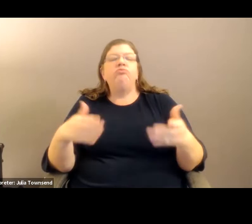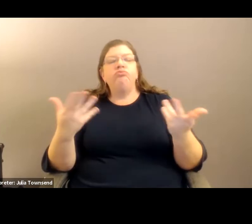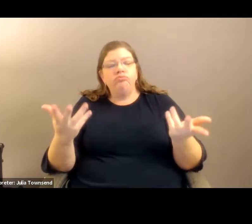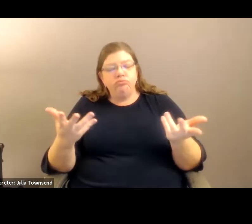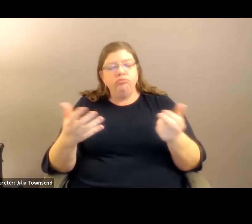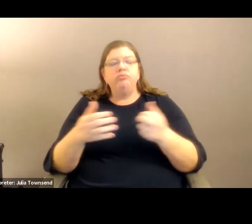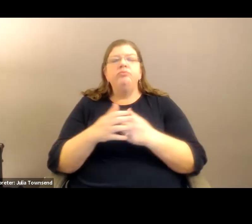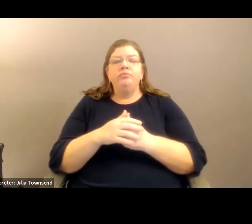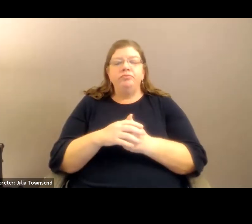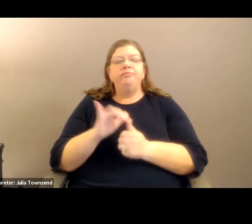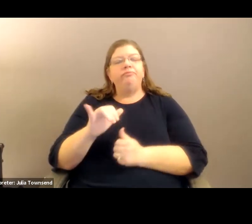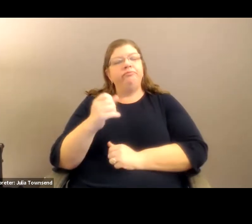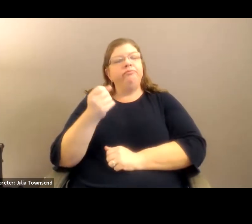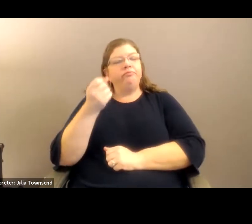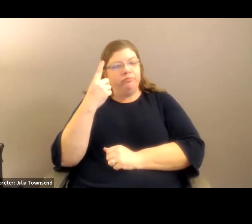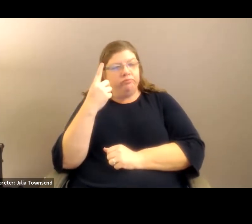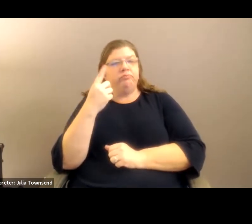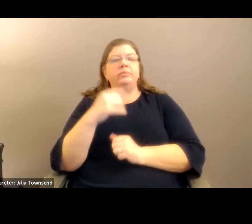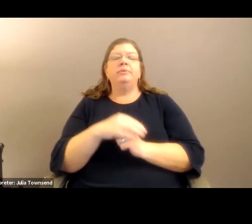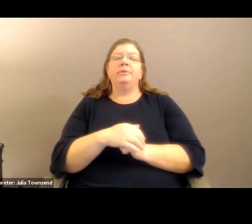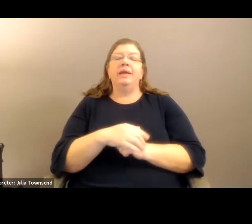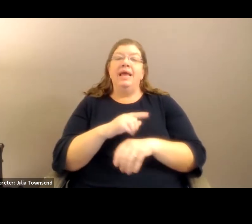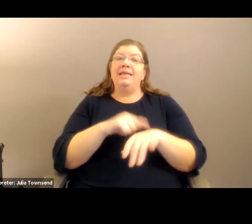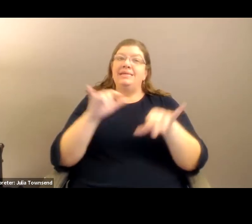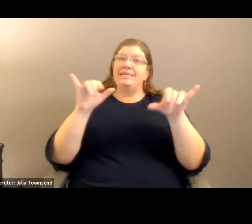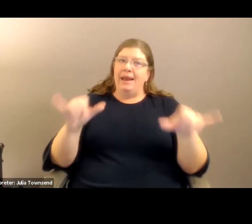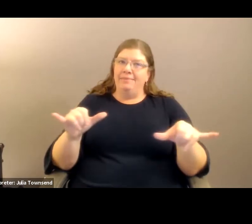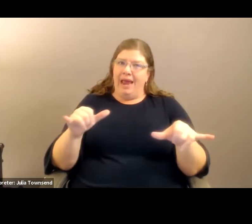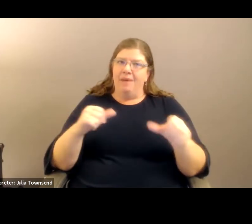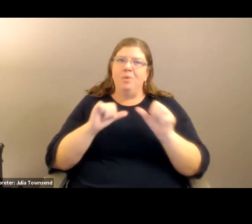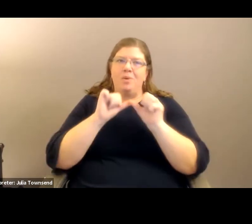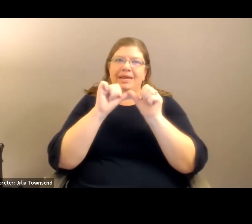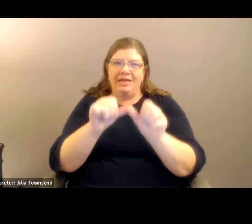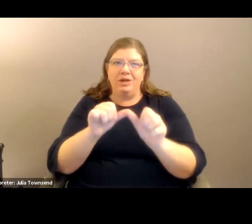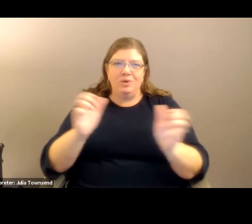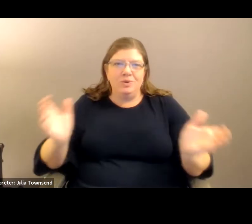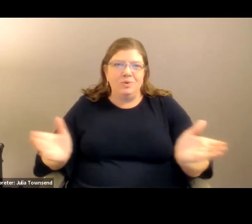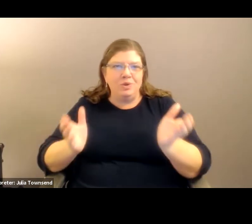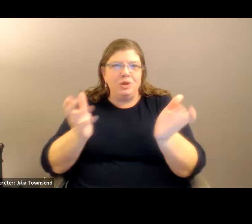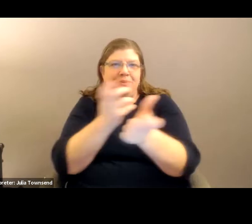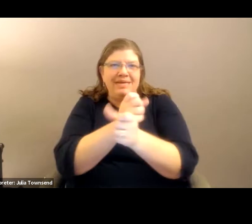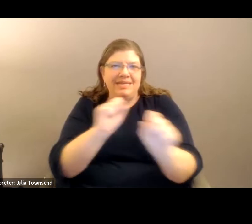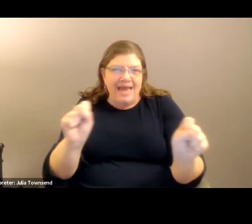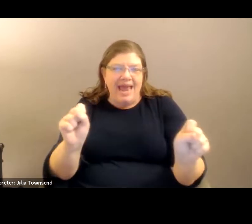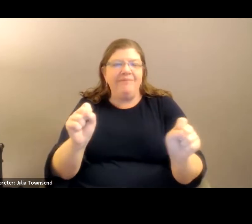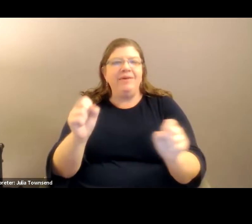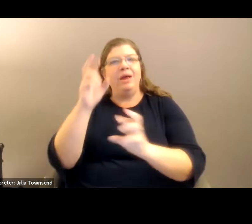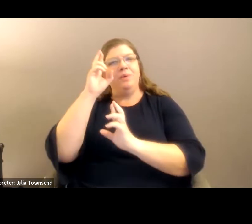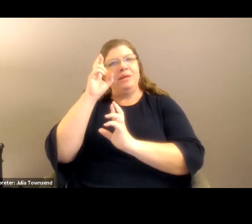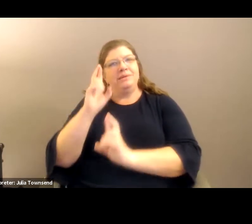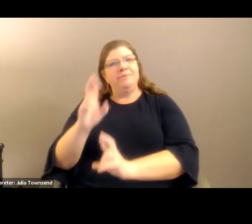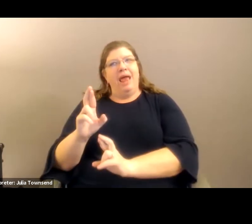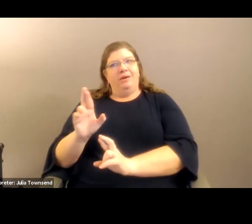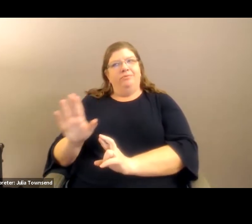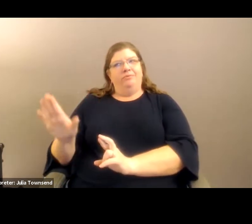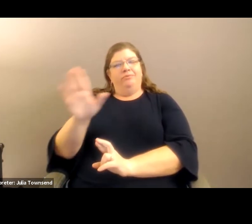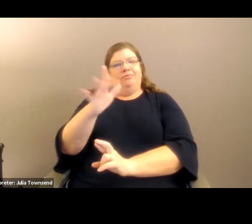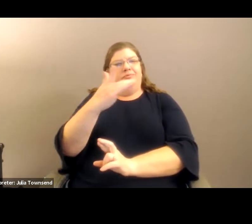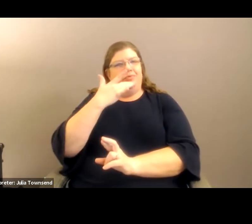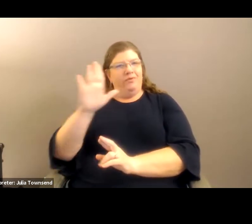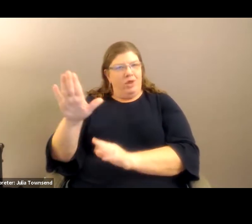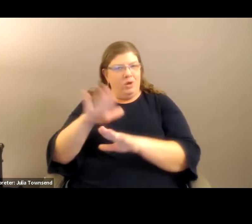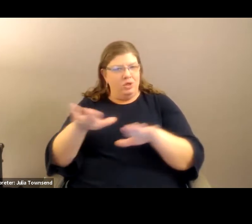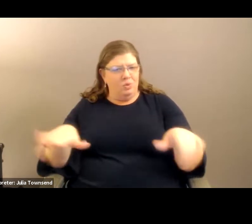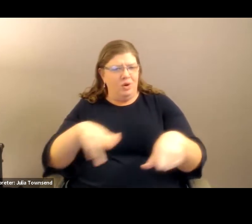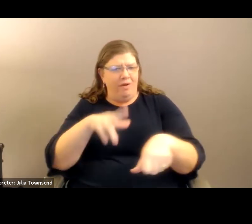which makes it understandable. And at the same time, we want to continue to be safe and respect what they would like to do with their children,